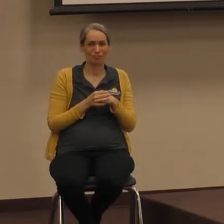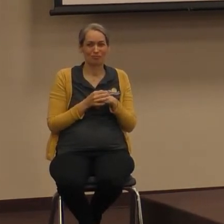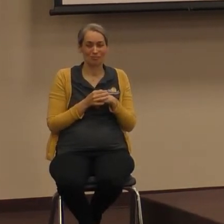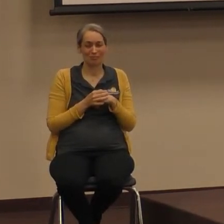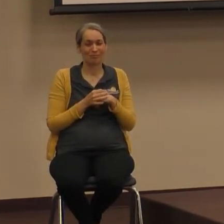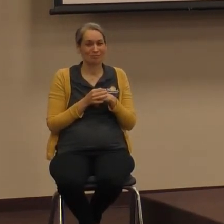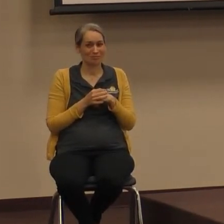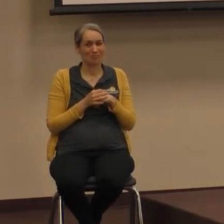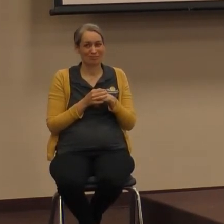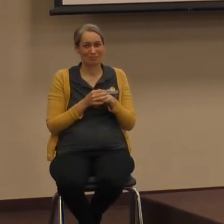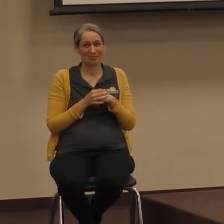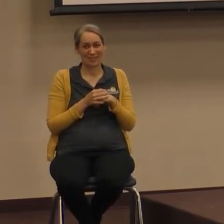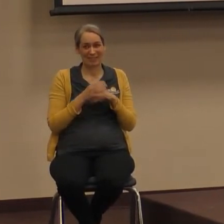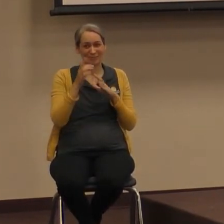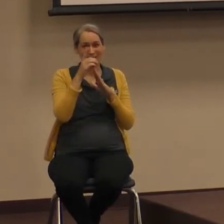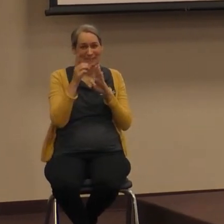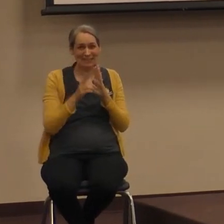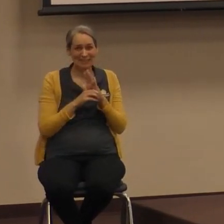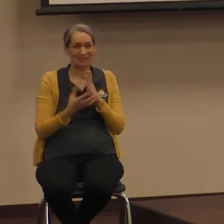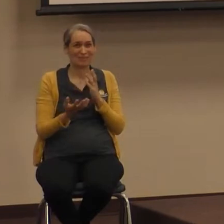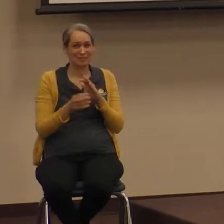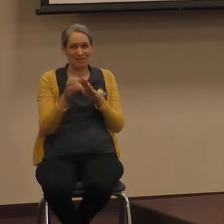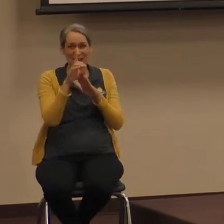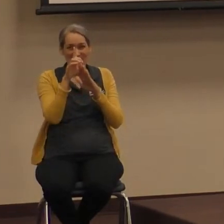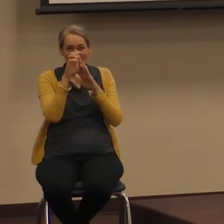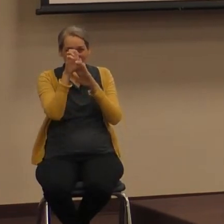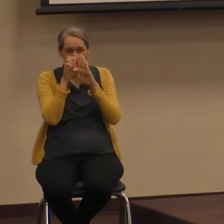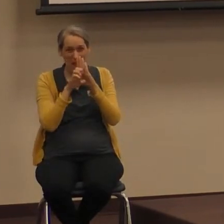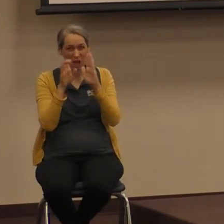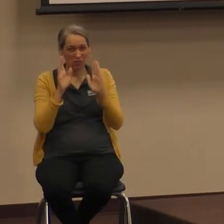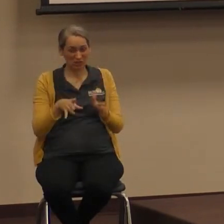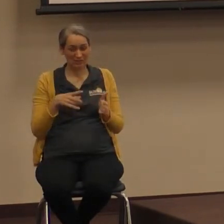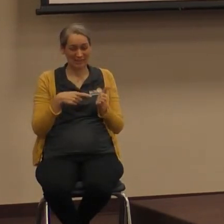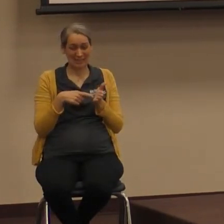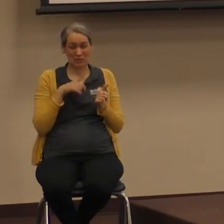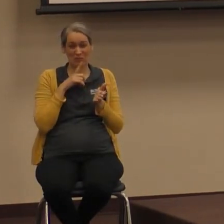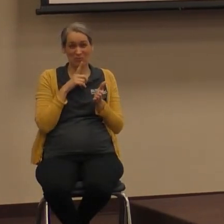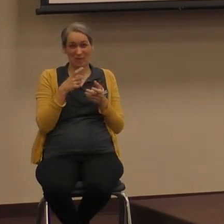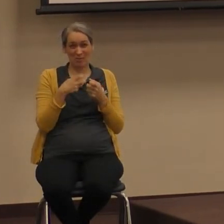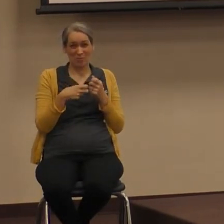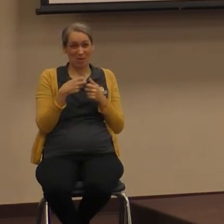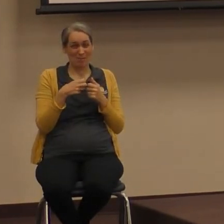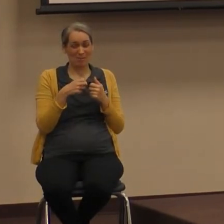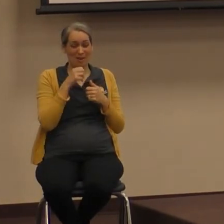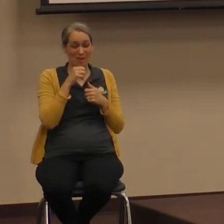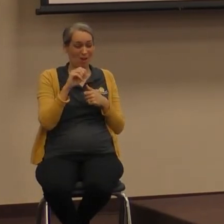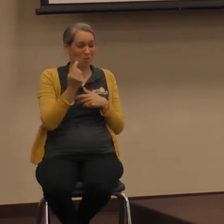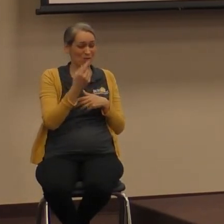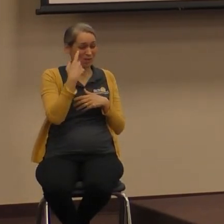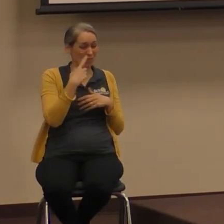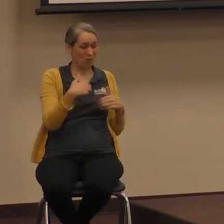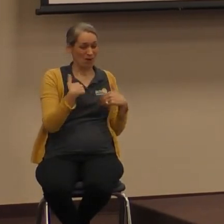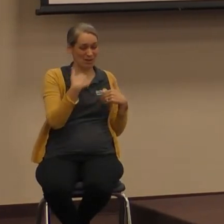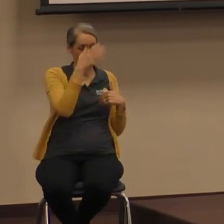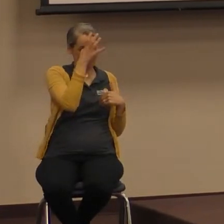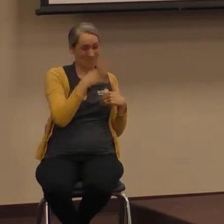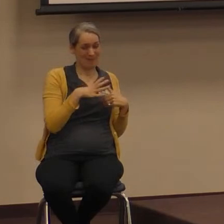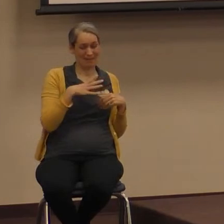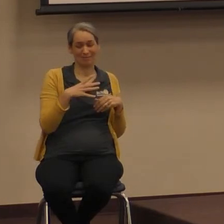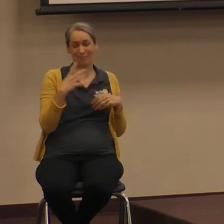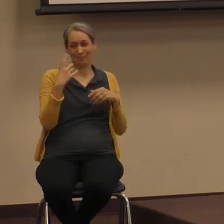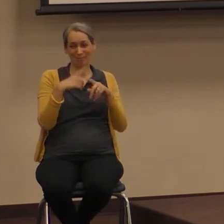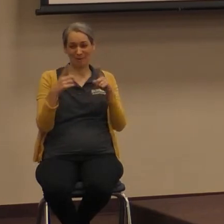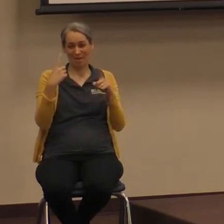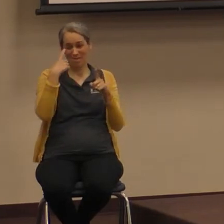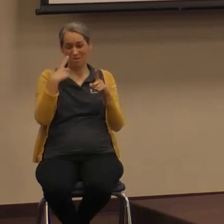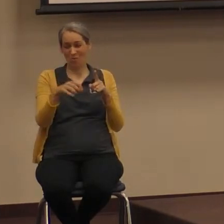like deacons, elders. This is a problem. You say it's a young guy's problem. It's not. I'm telling you, it is not just